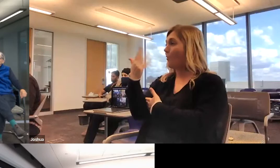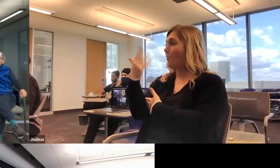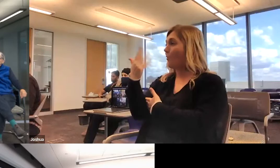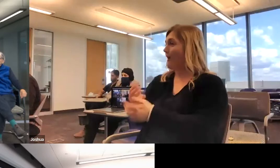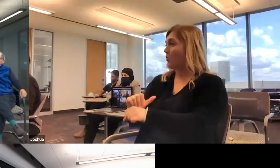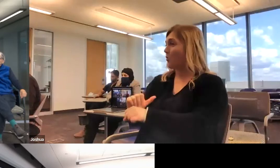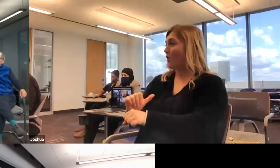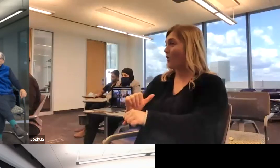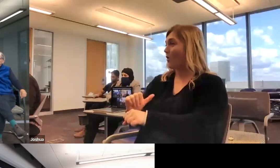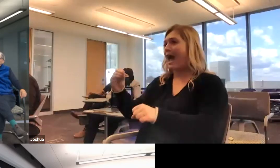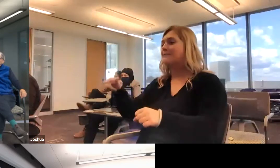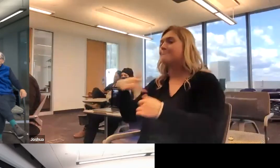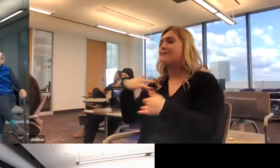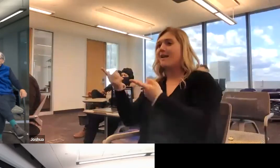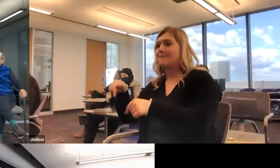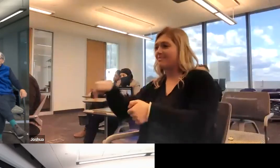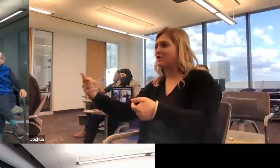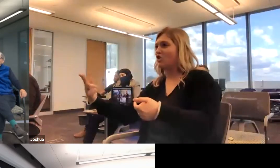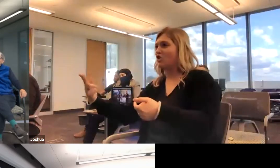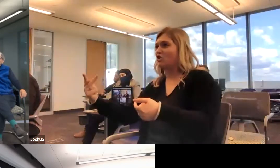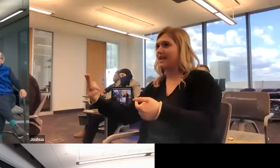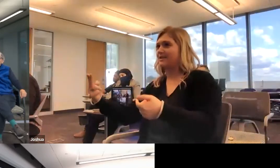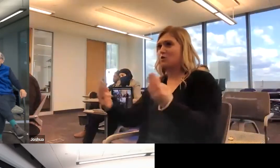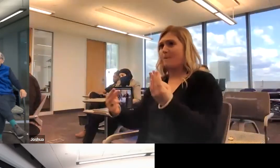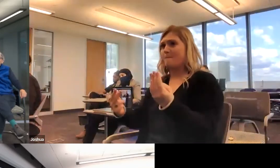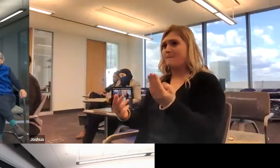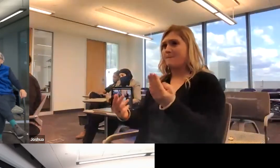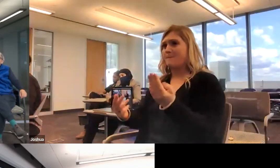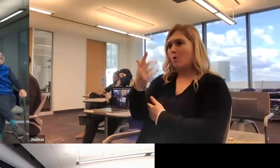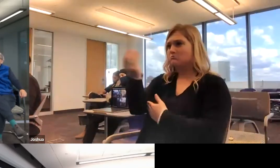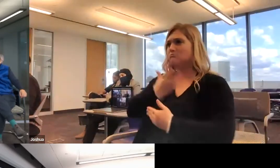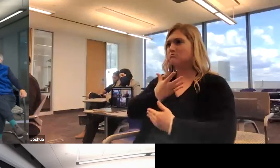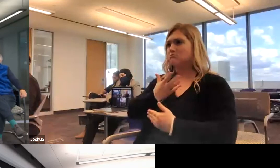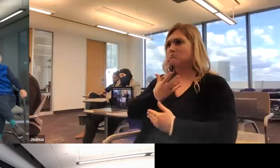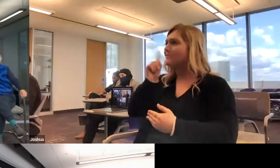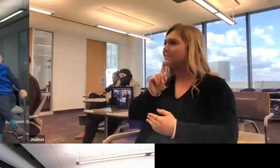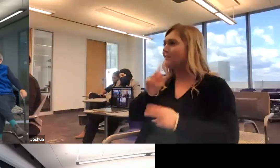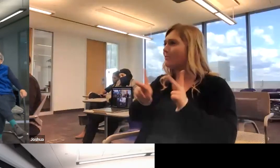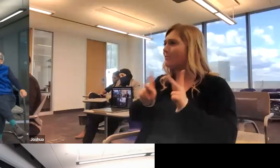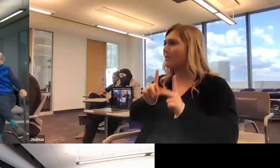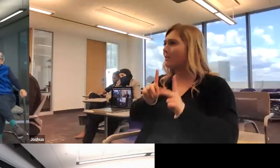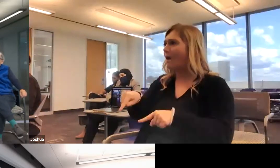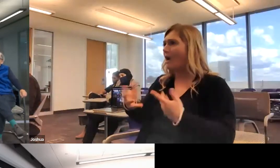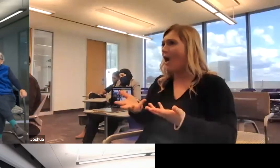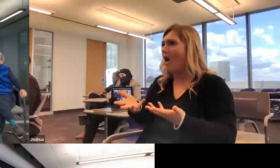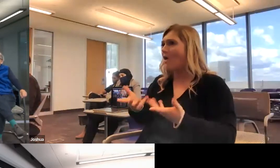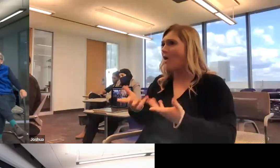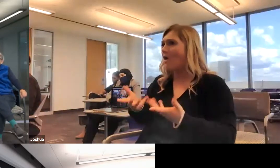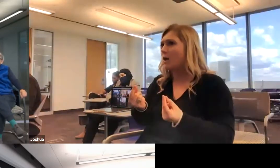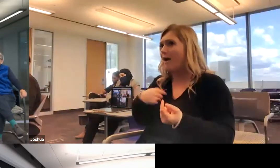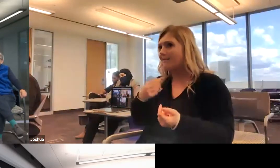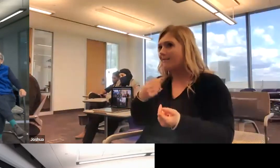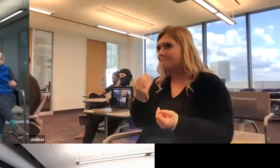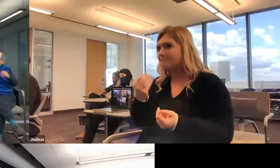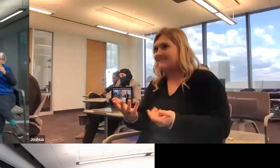for an event that's happening on Thursday with confirmed deaf attendees. And I will have to tell